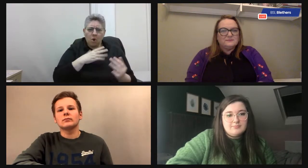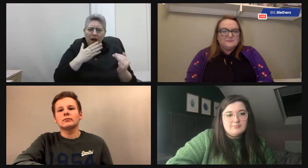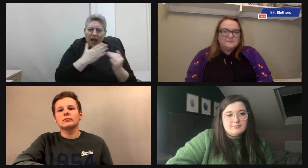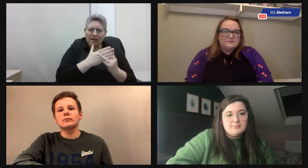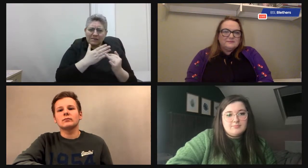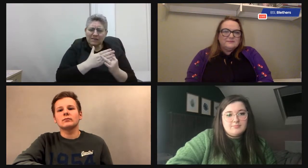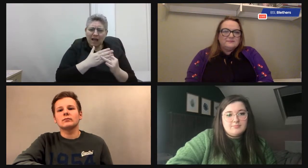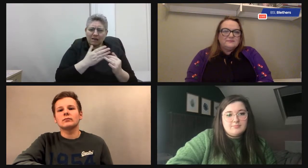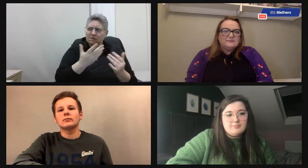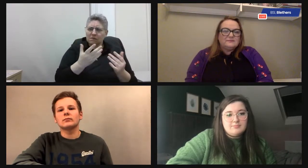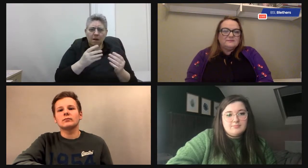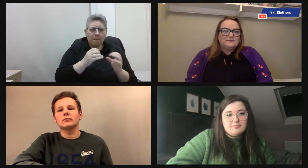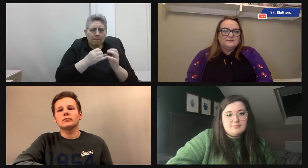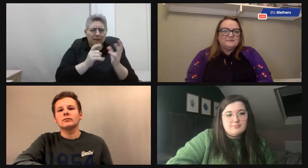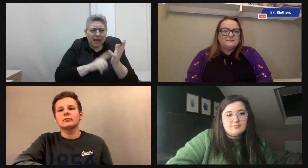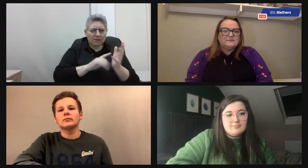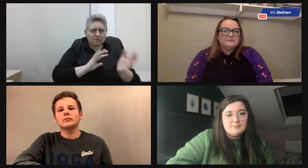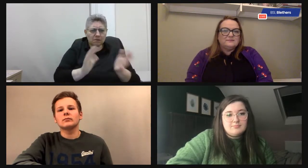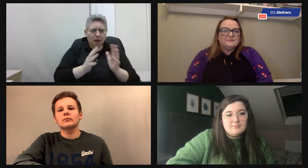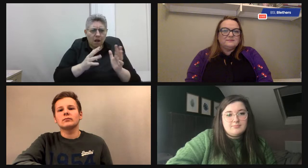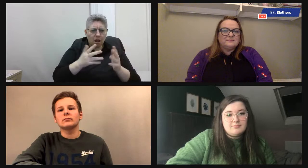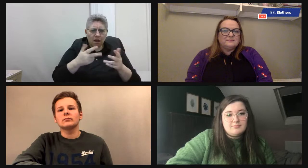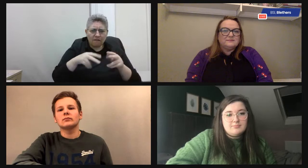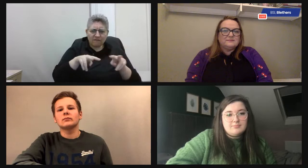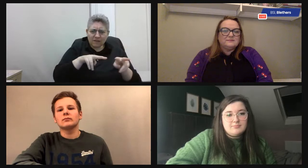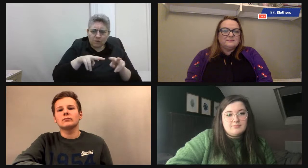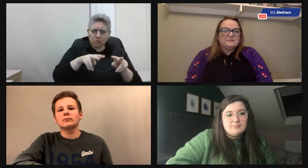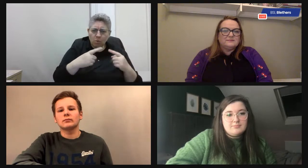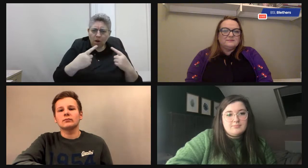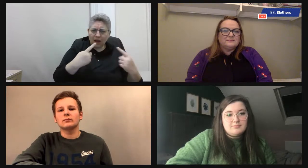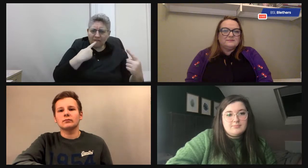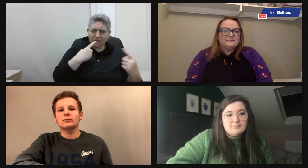those kind of things seem plentiful in the hearing world.